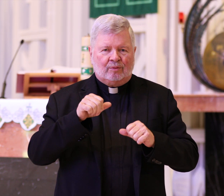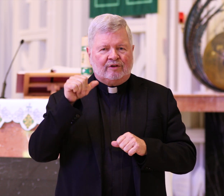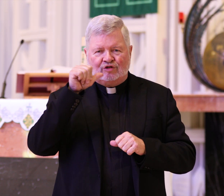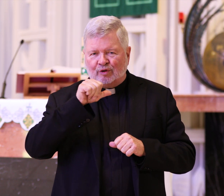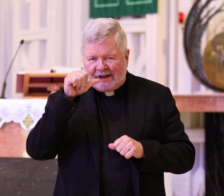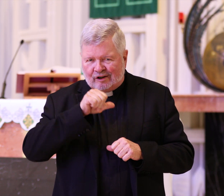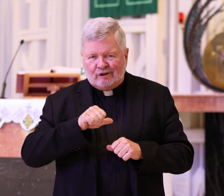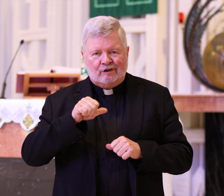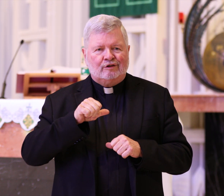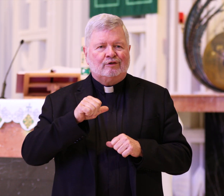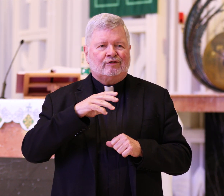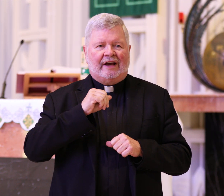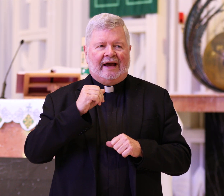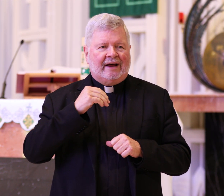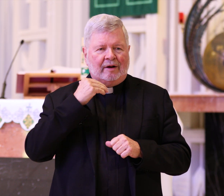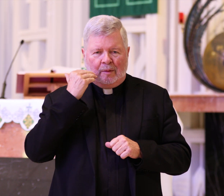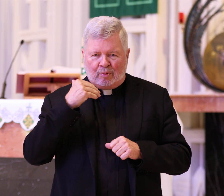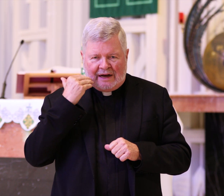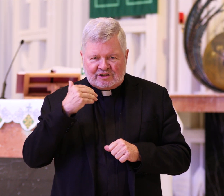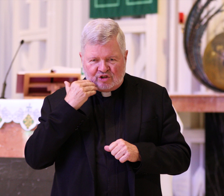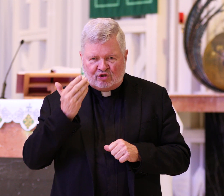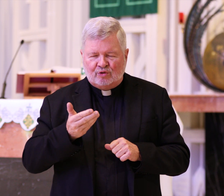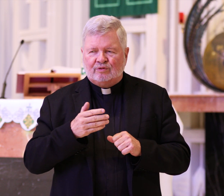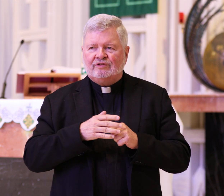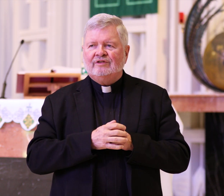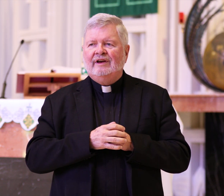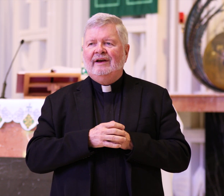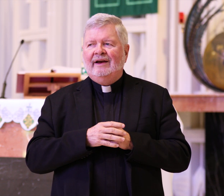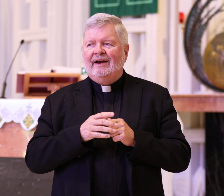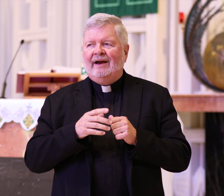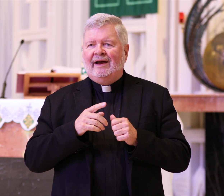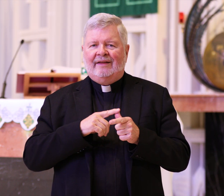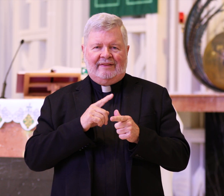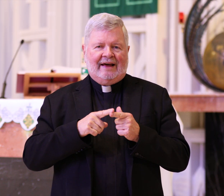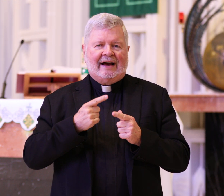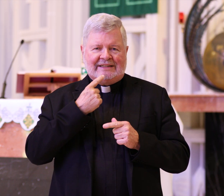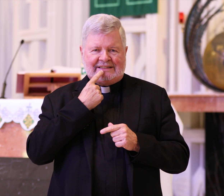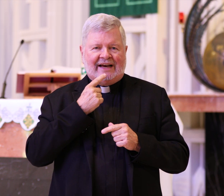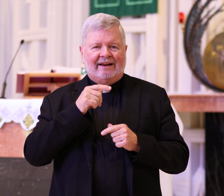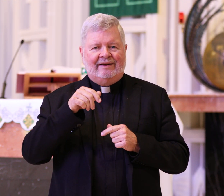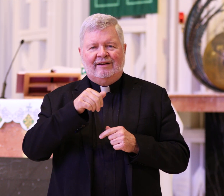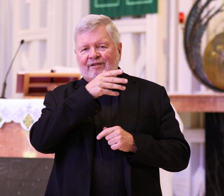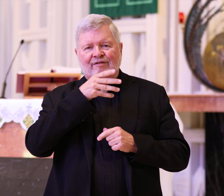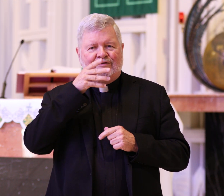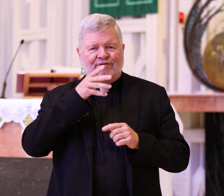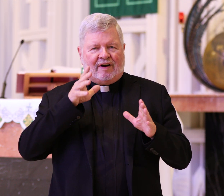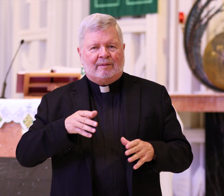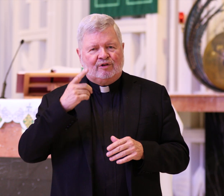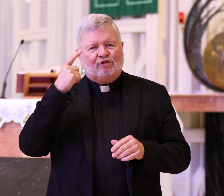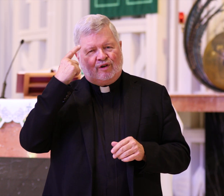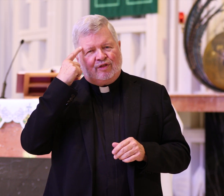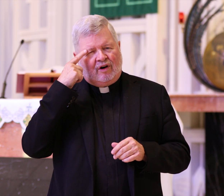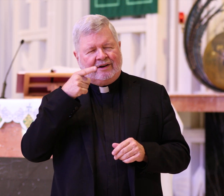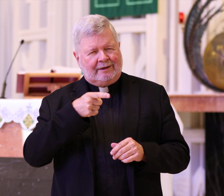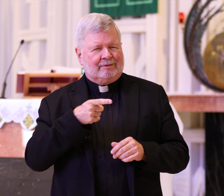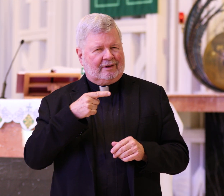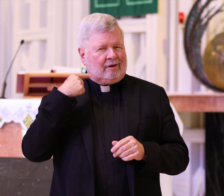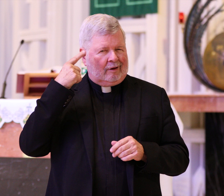with drinkers and prostitutes. And then I said, farmers sort of thought he was a little